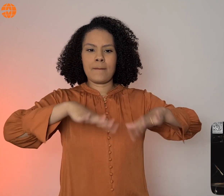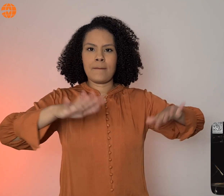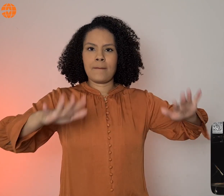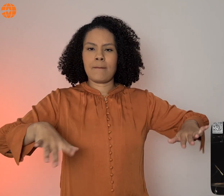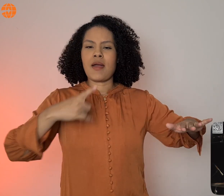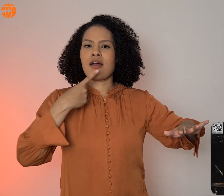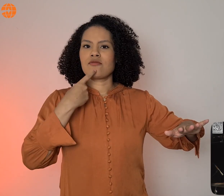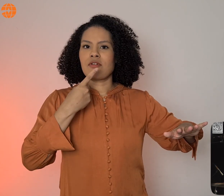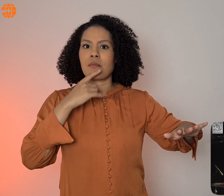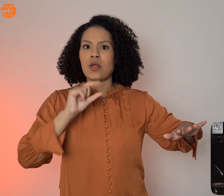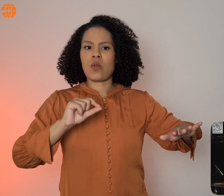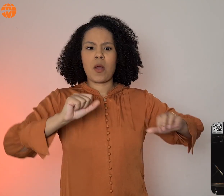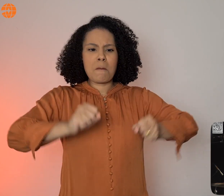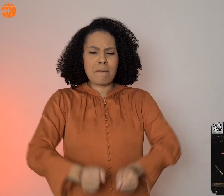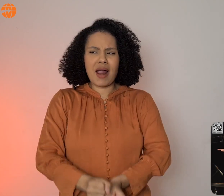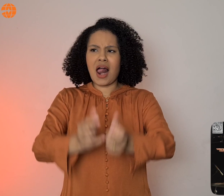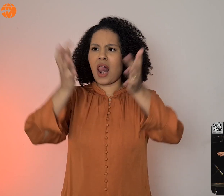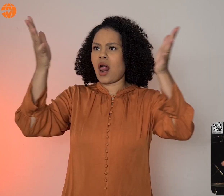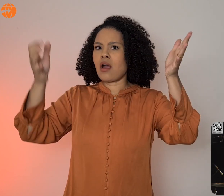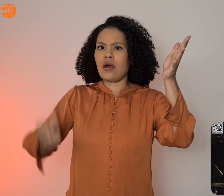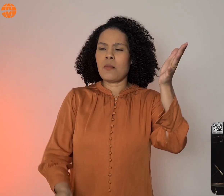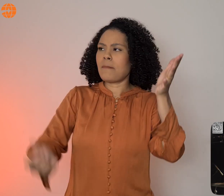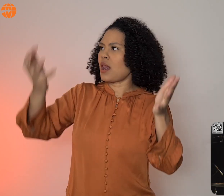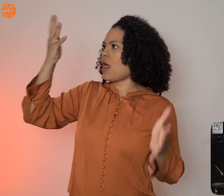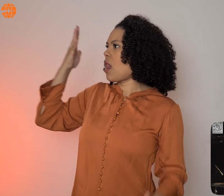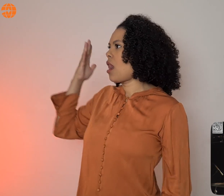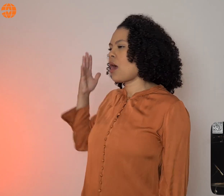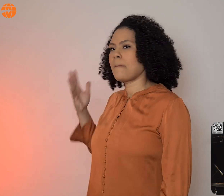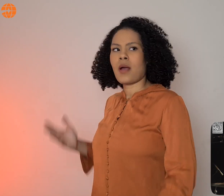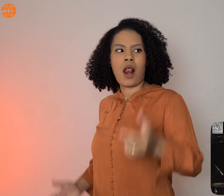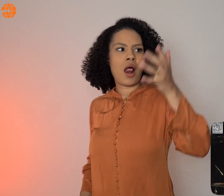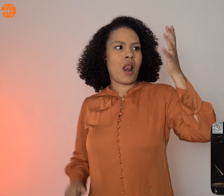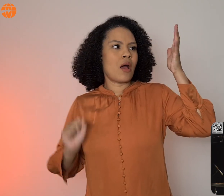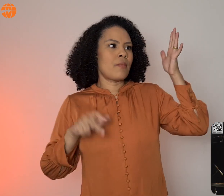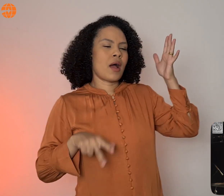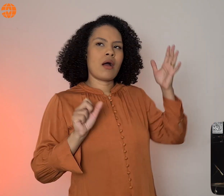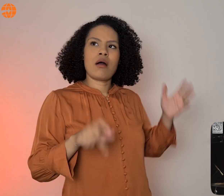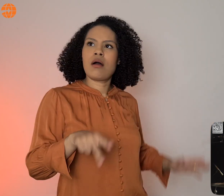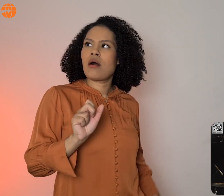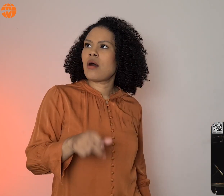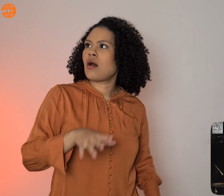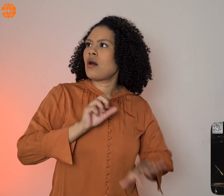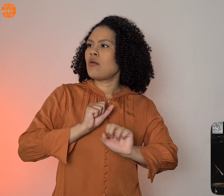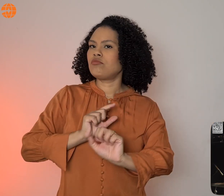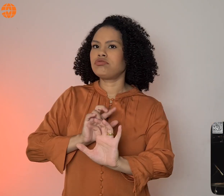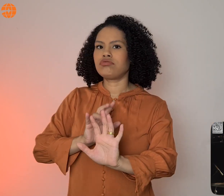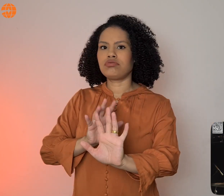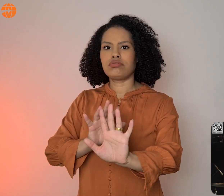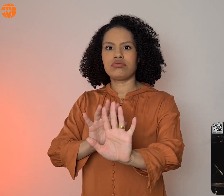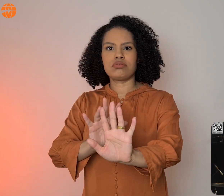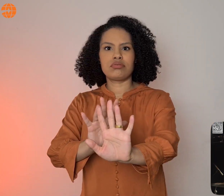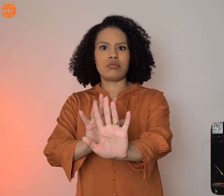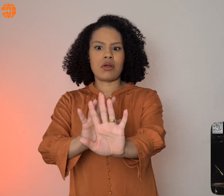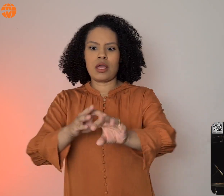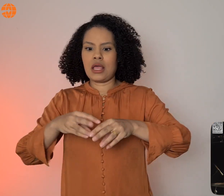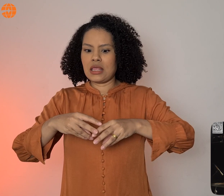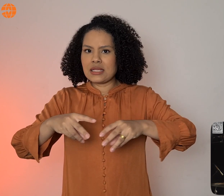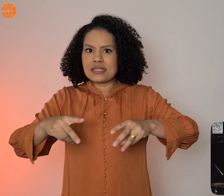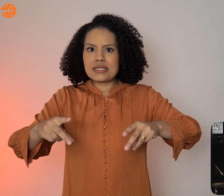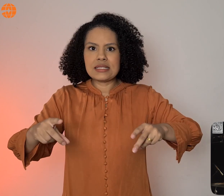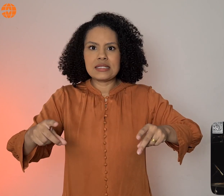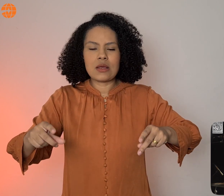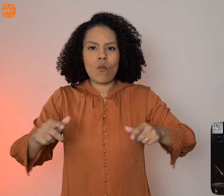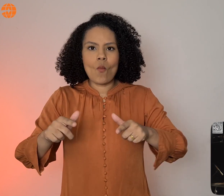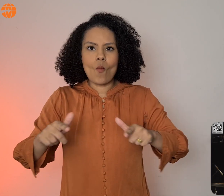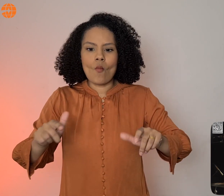walk across on dry land. E eles caminham ali por terra seca. And then the most powerful army in the world comes across to chase after them to kill them.